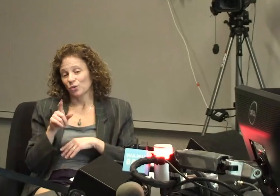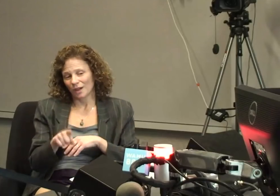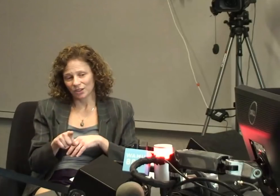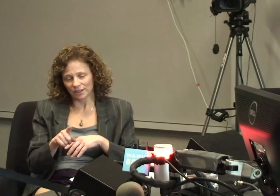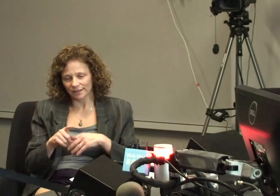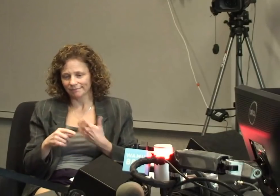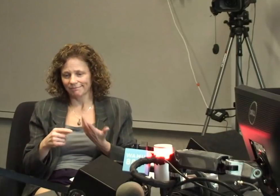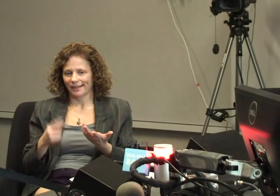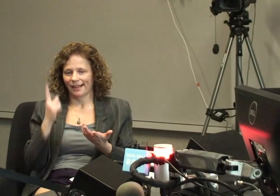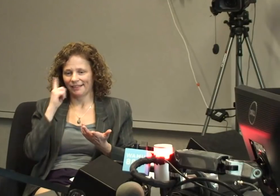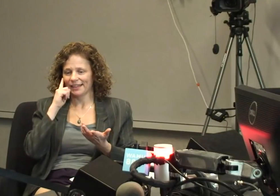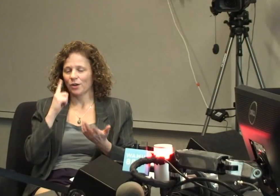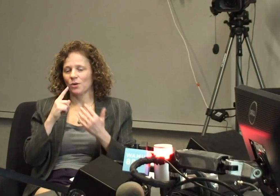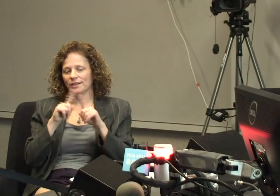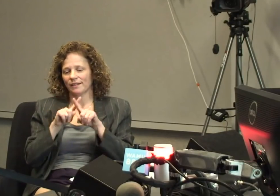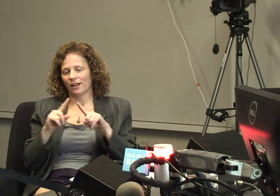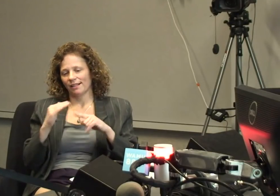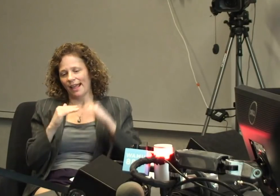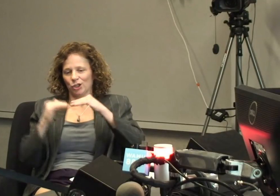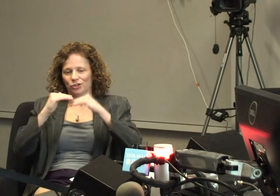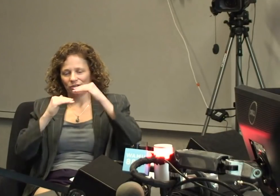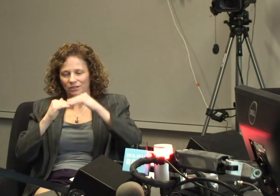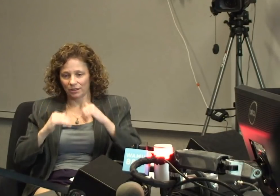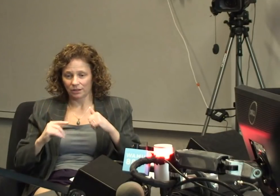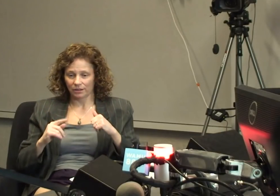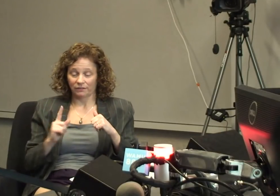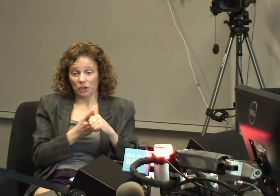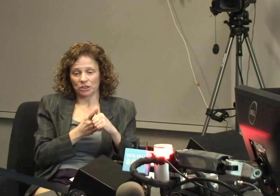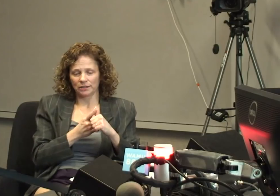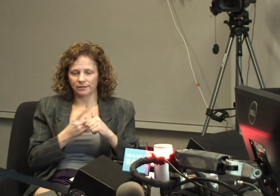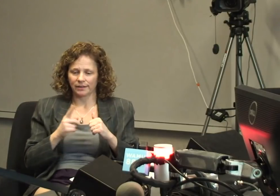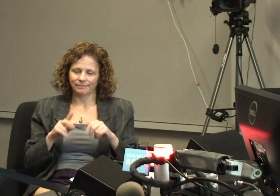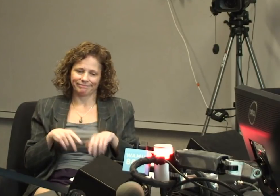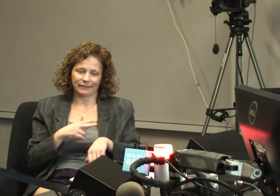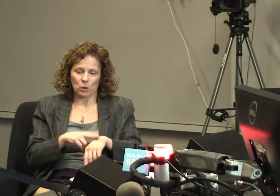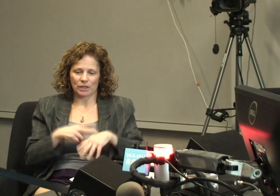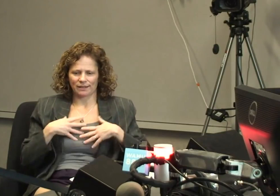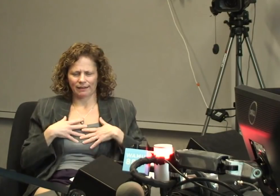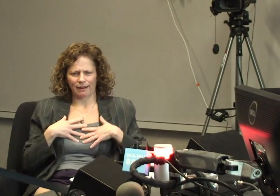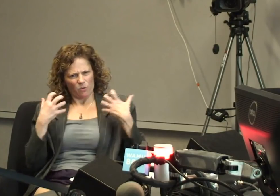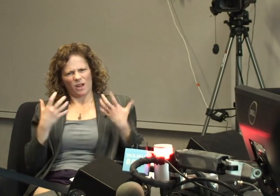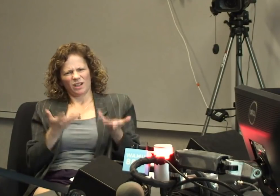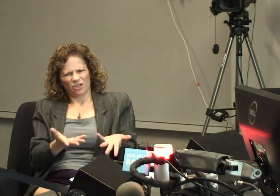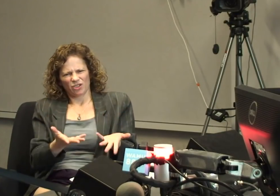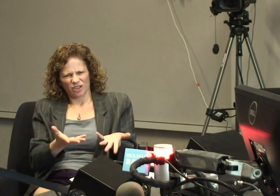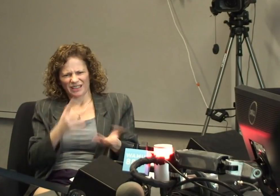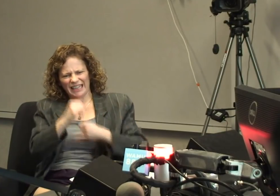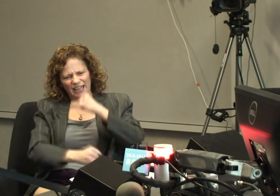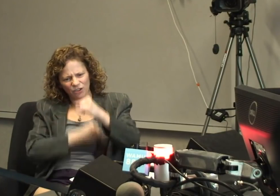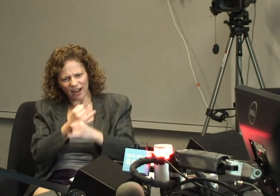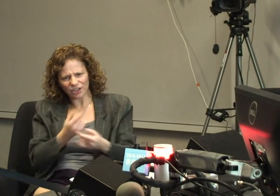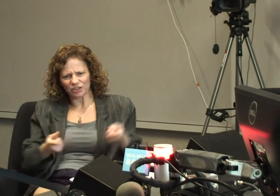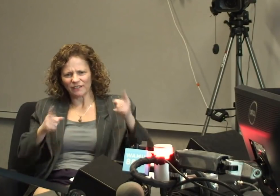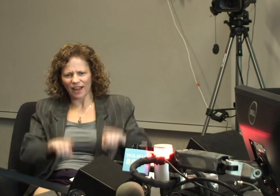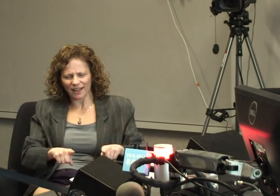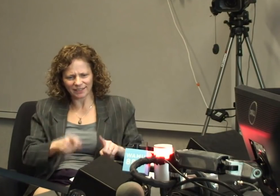Well, you know, that's a very good question. I think there were different layers of experience that people had in terms of their reaction. First one being that